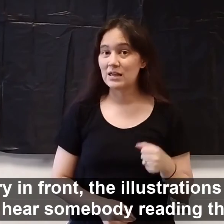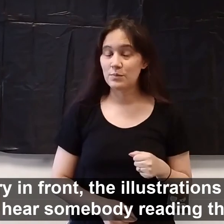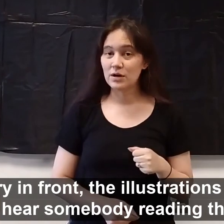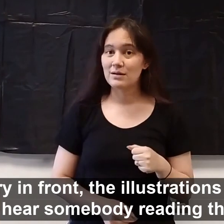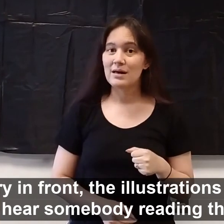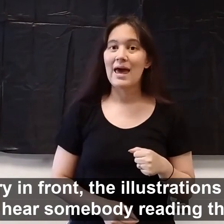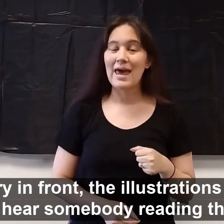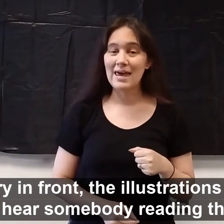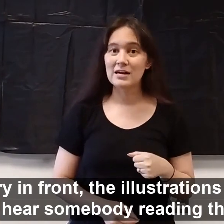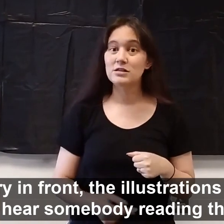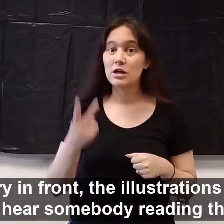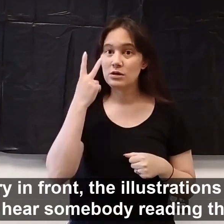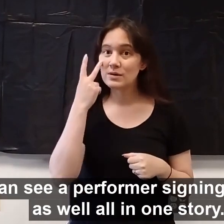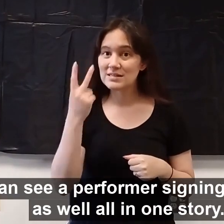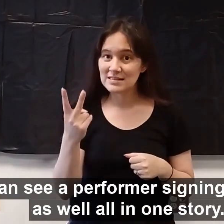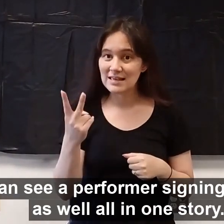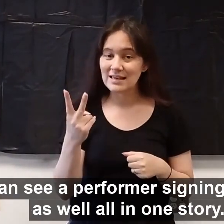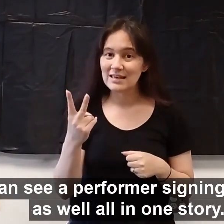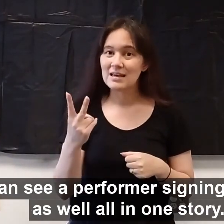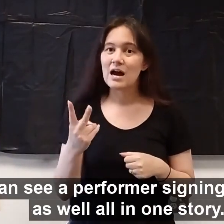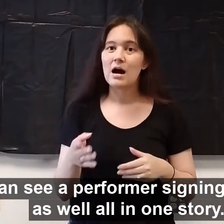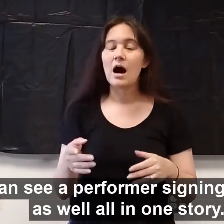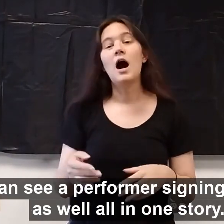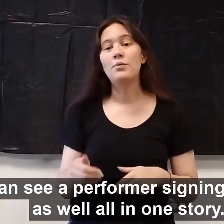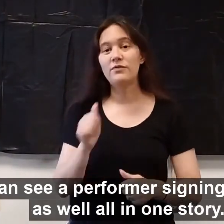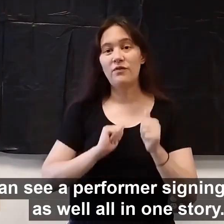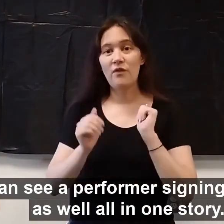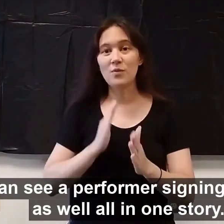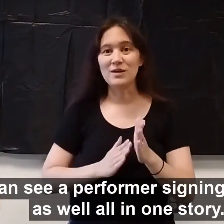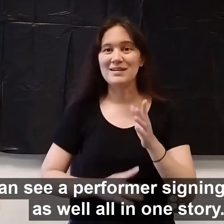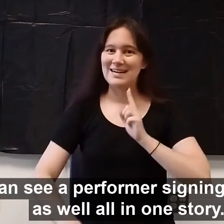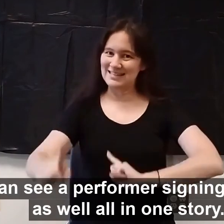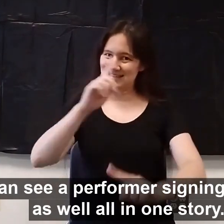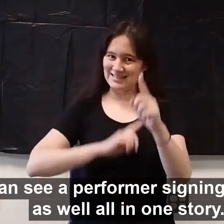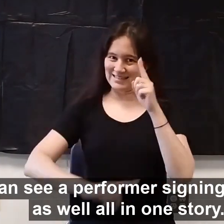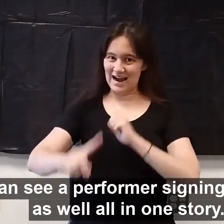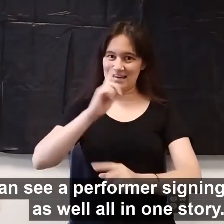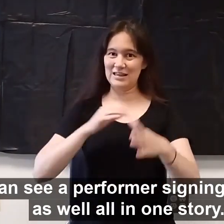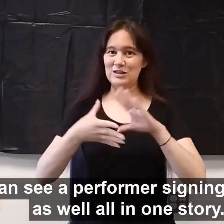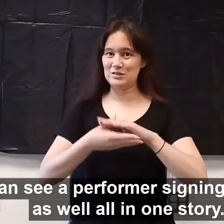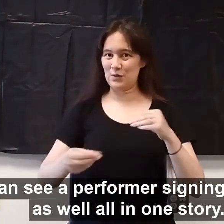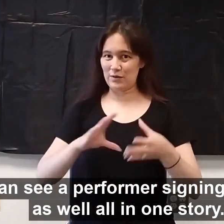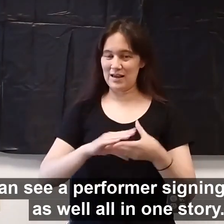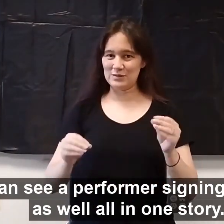book, and you can see a performer signing the story as